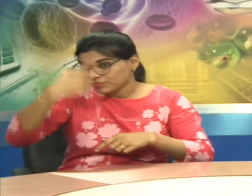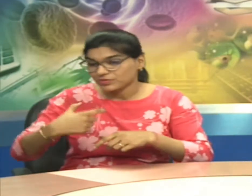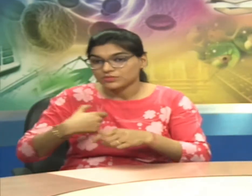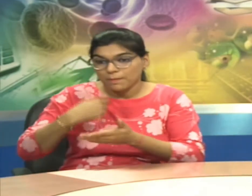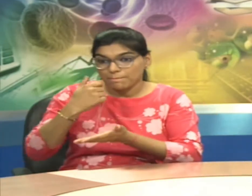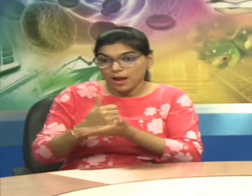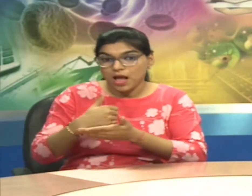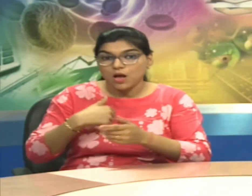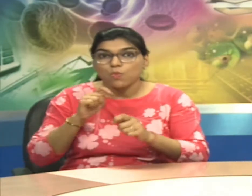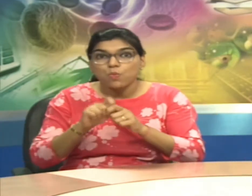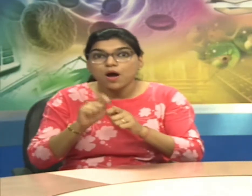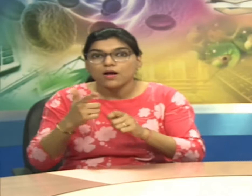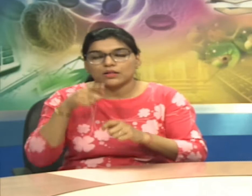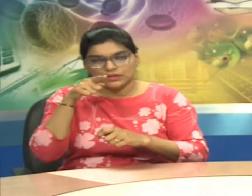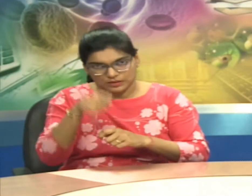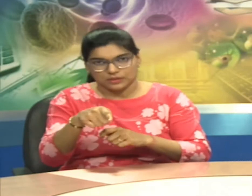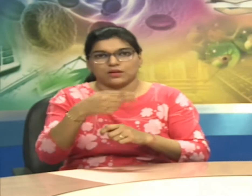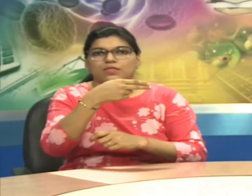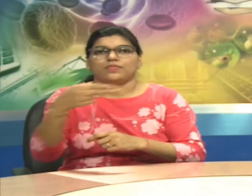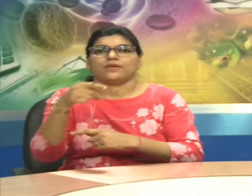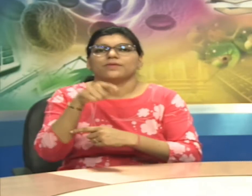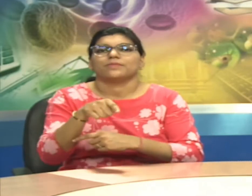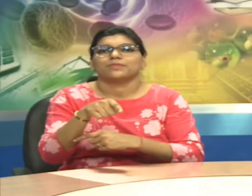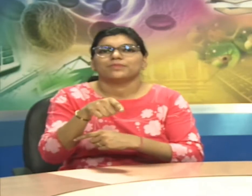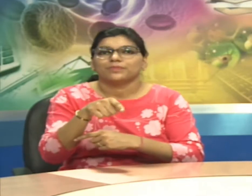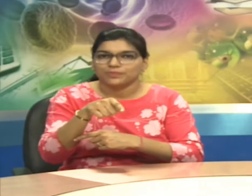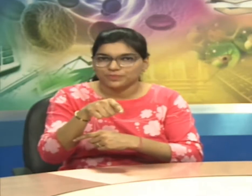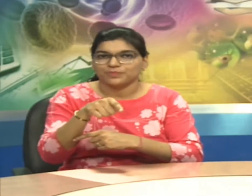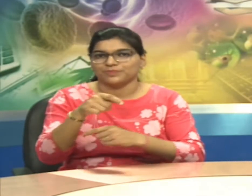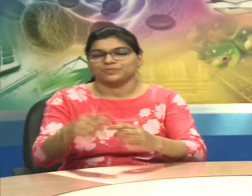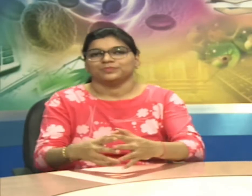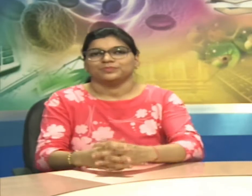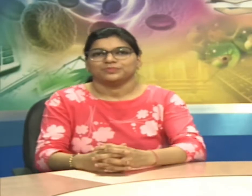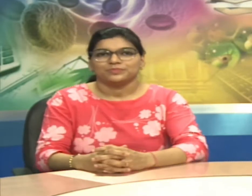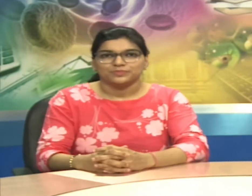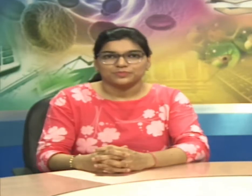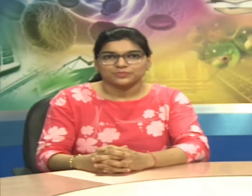or the department who checked work to manage the organization.